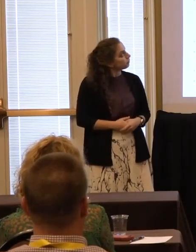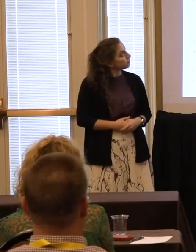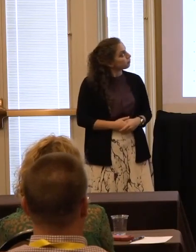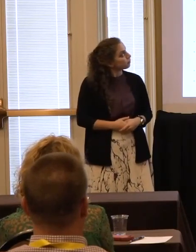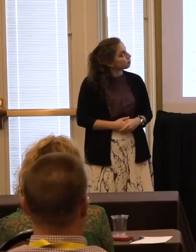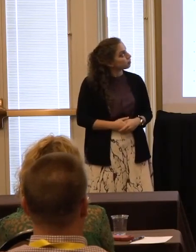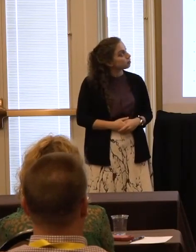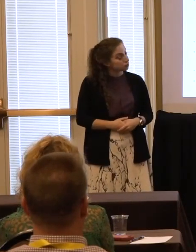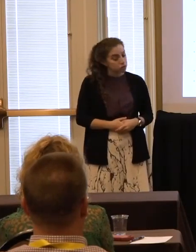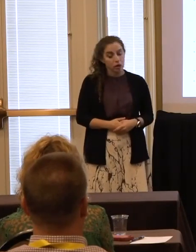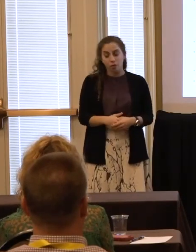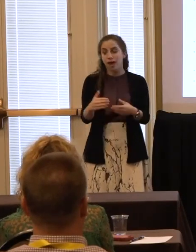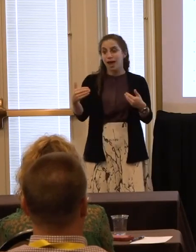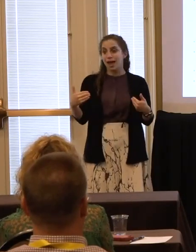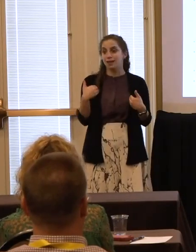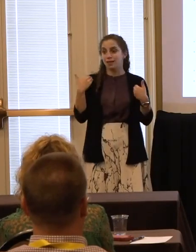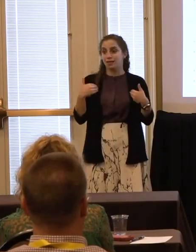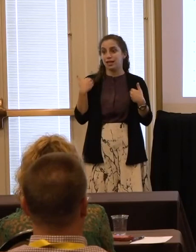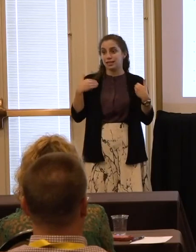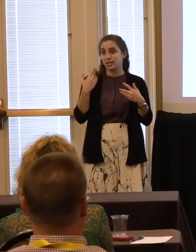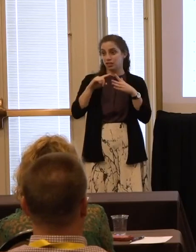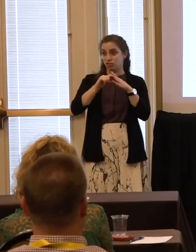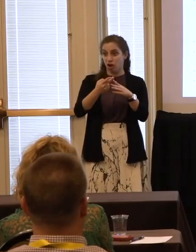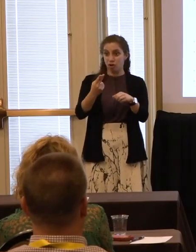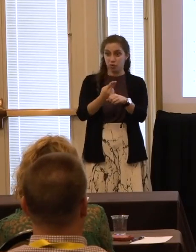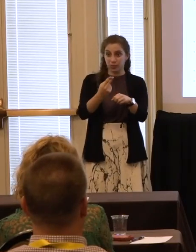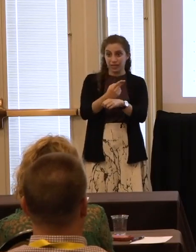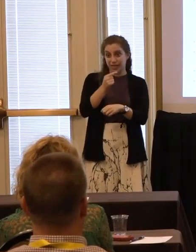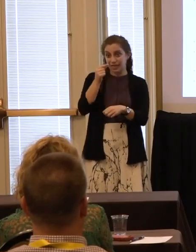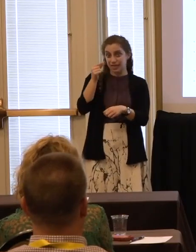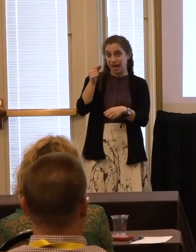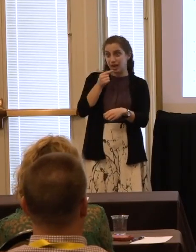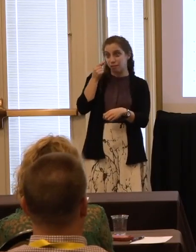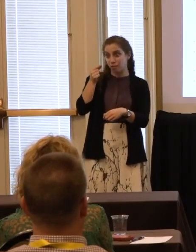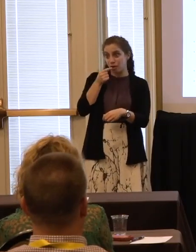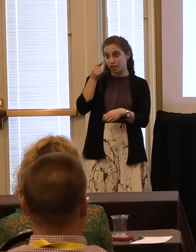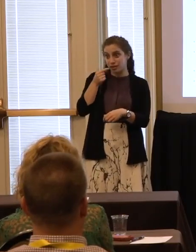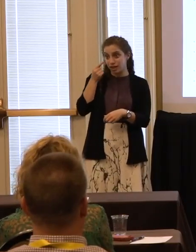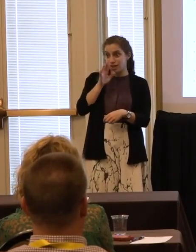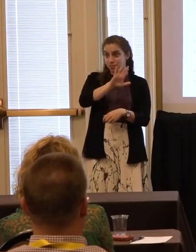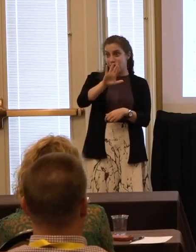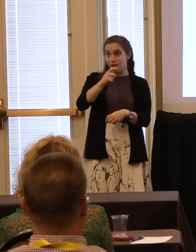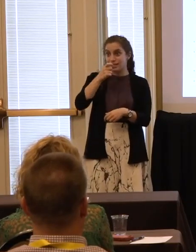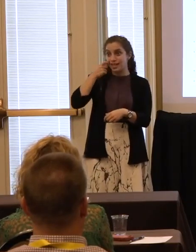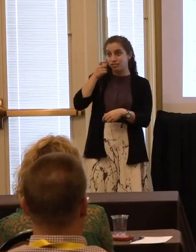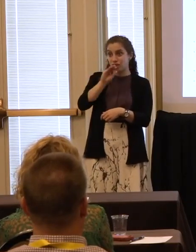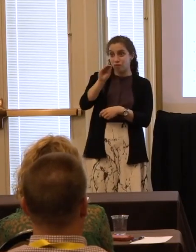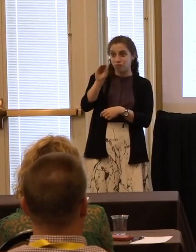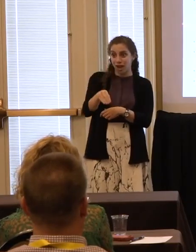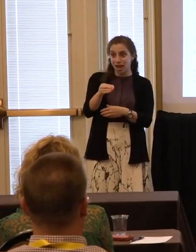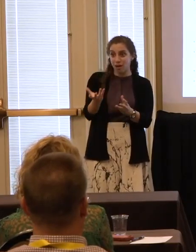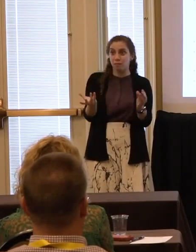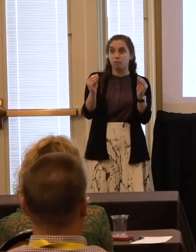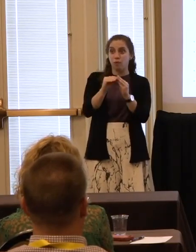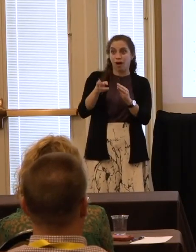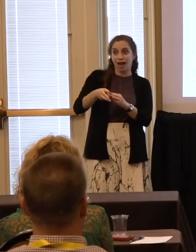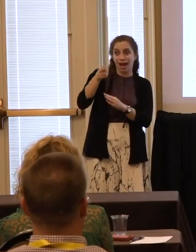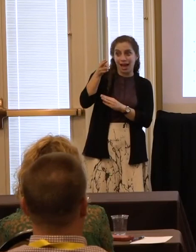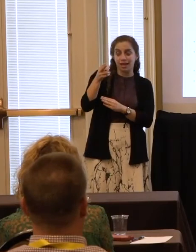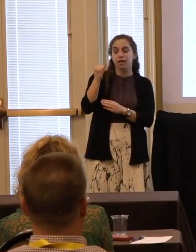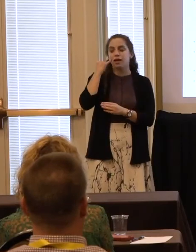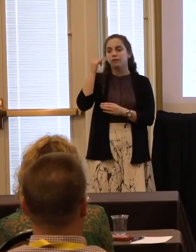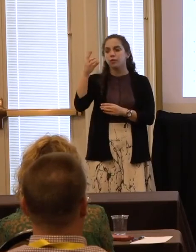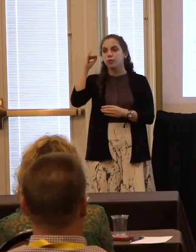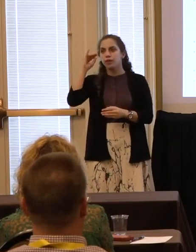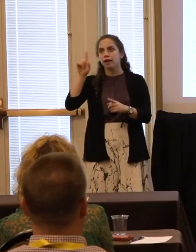So when adolescents start using cannabis, their addiction rate is much higher. So if we